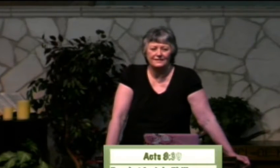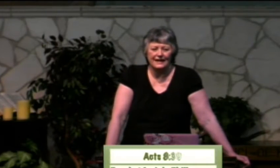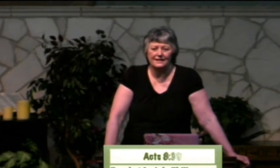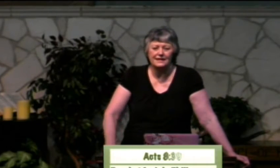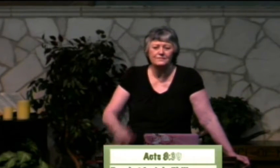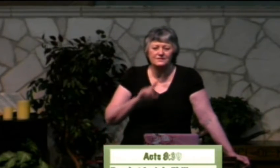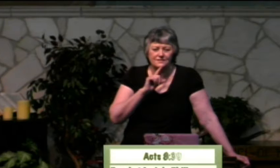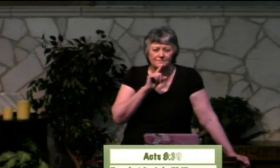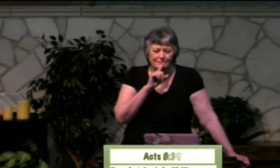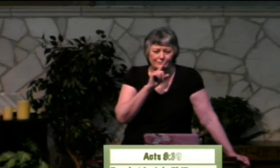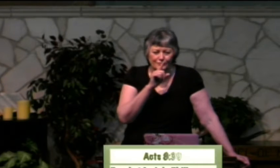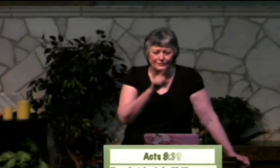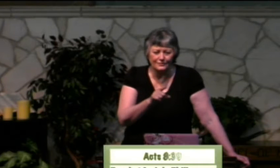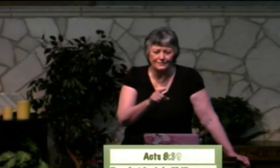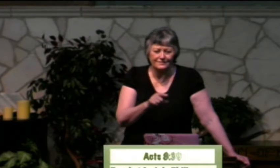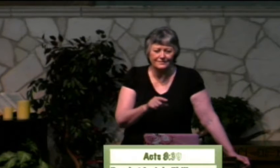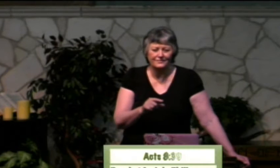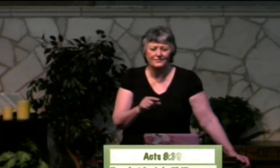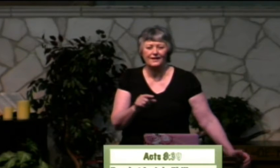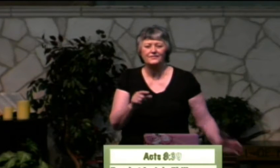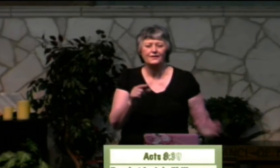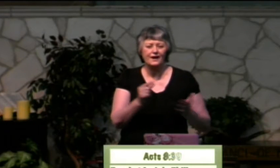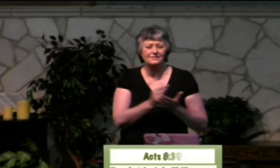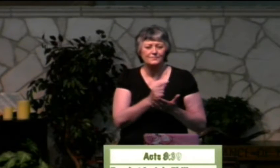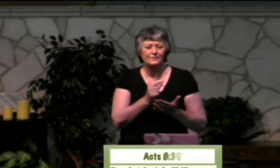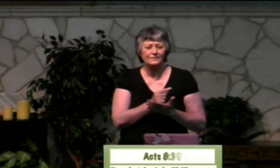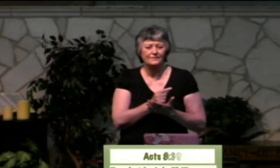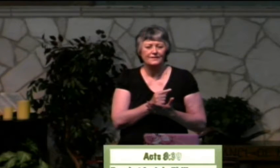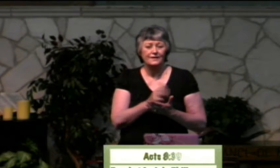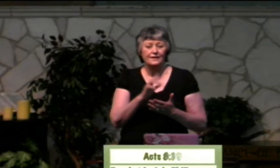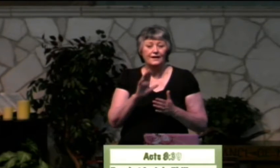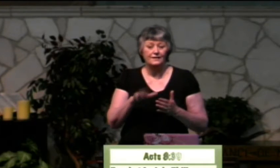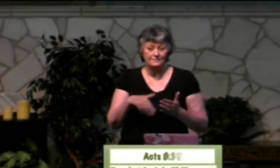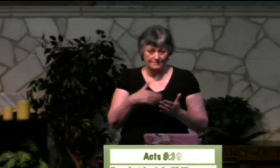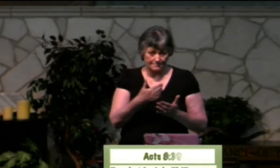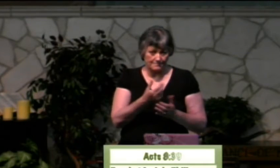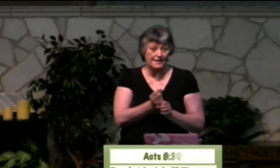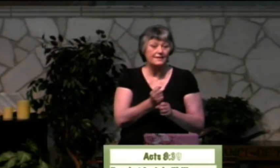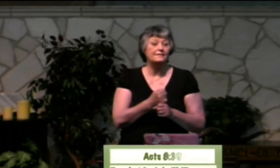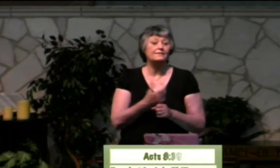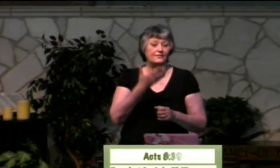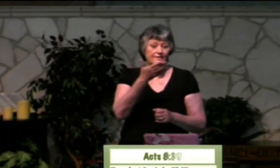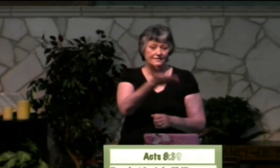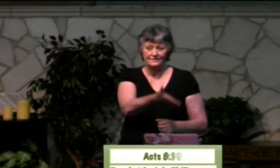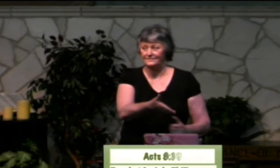And he was going to make sure that the gospel made it.